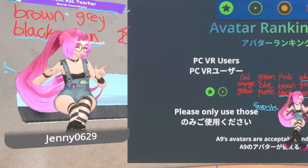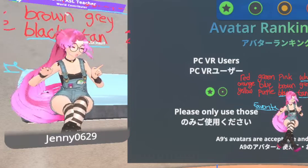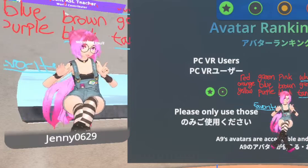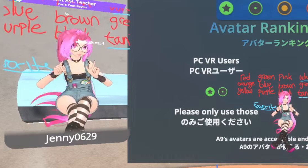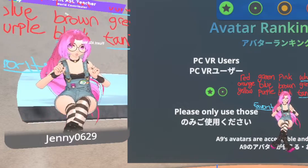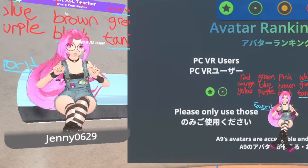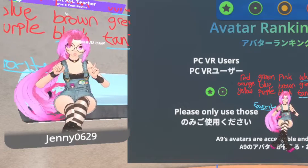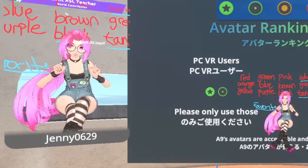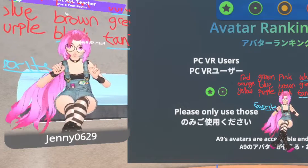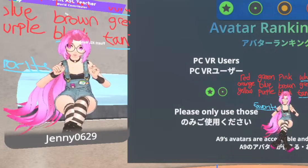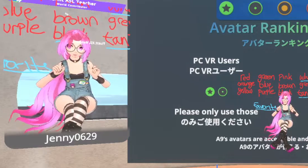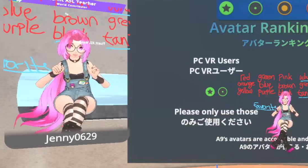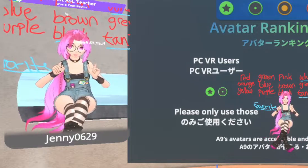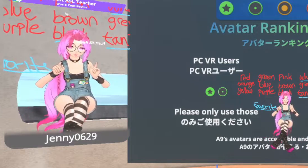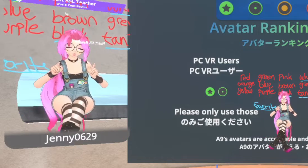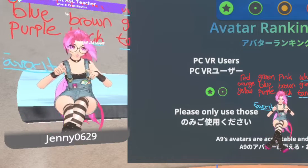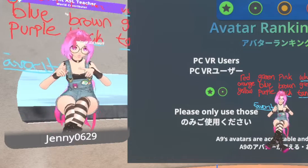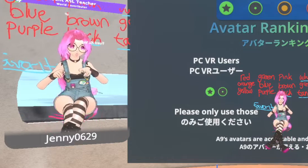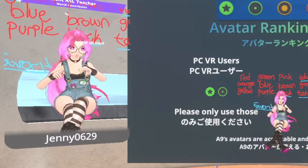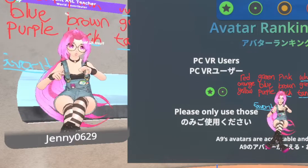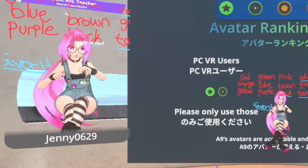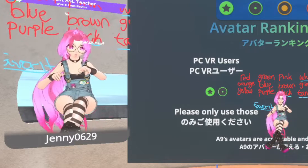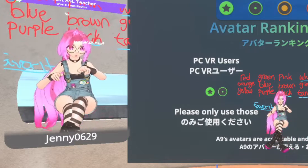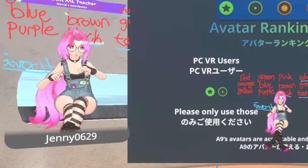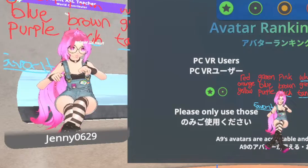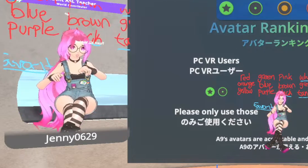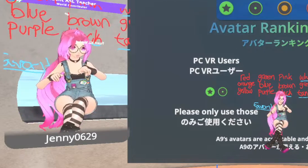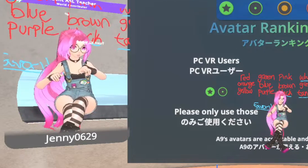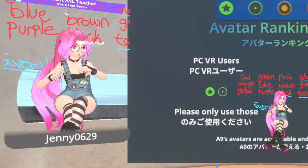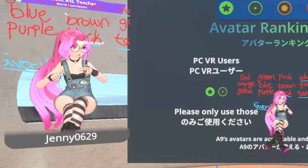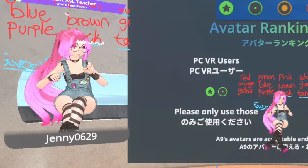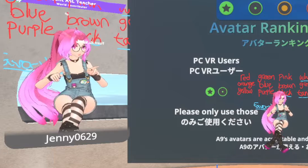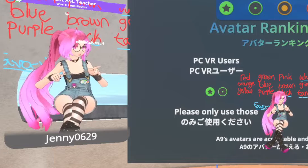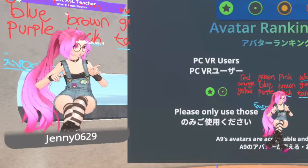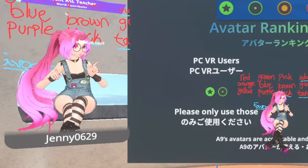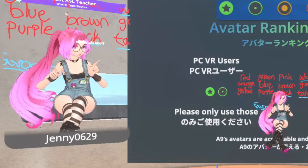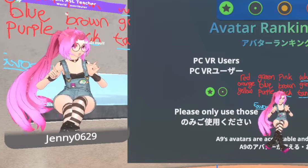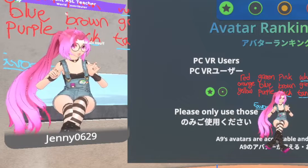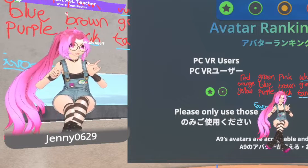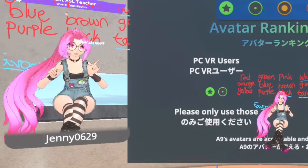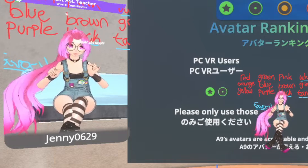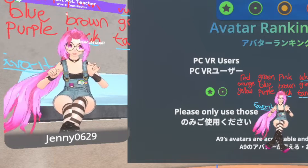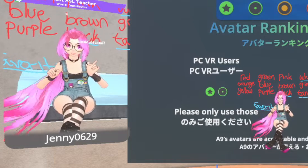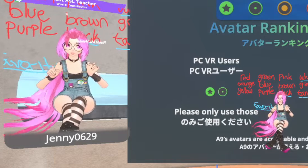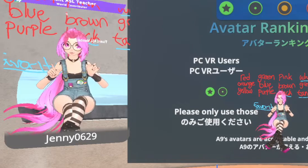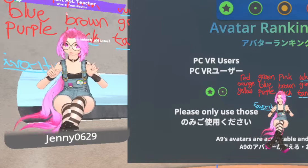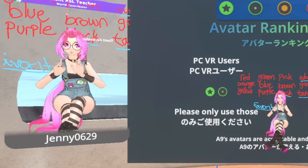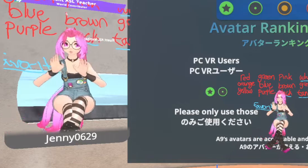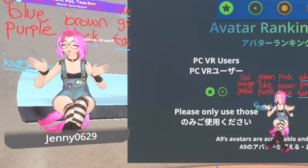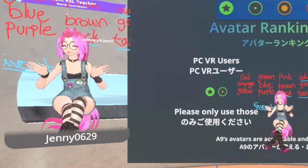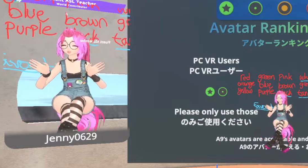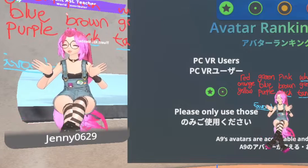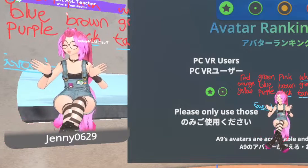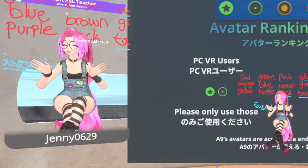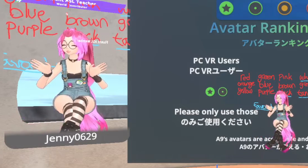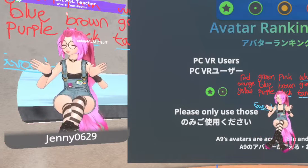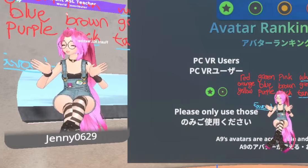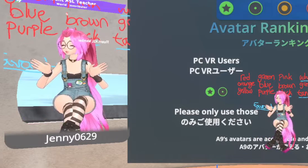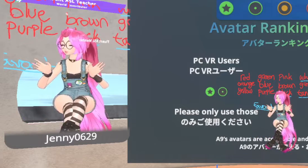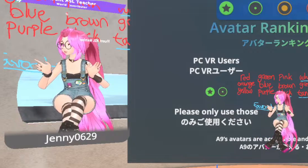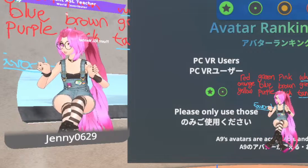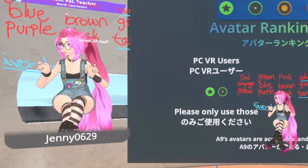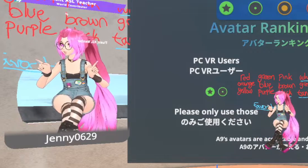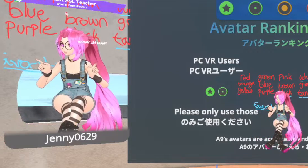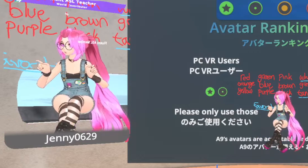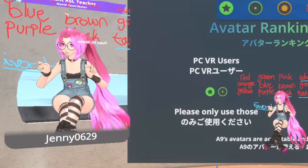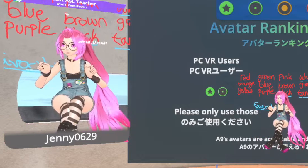Do we have any questions before we move on? Because I'm going to teach light and dark next. But do we have any questions about anything? It doesn't have to be